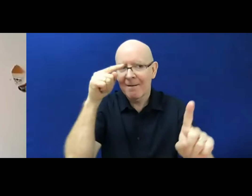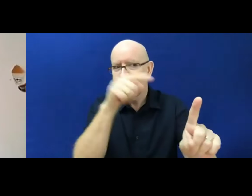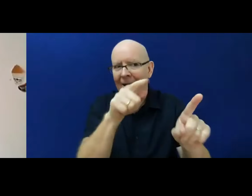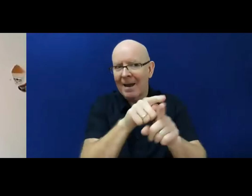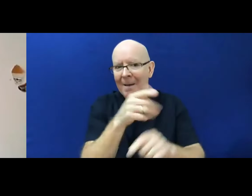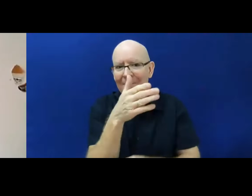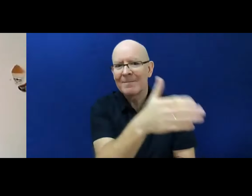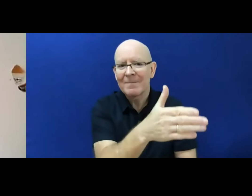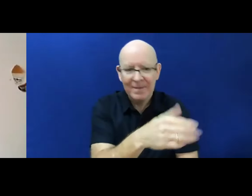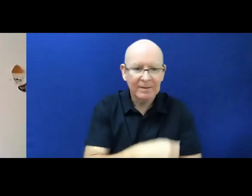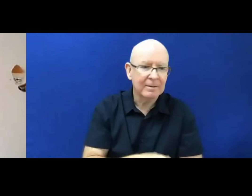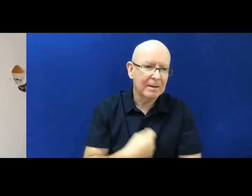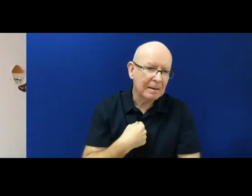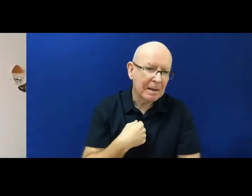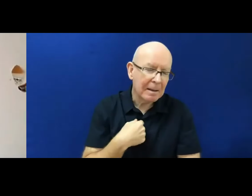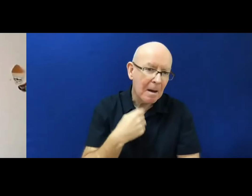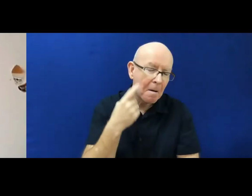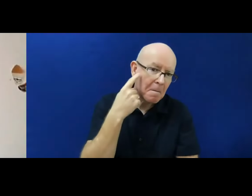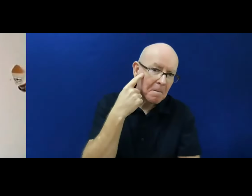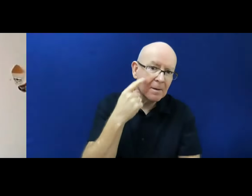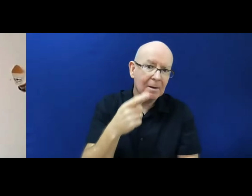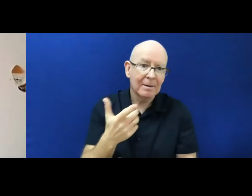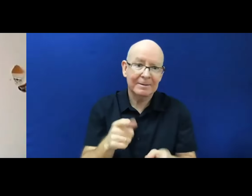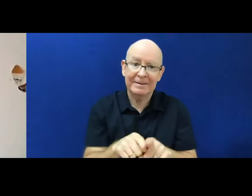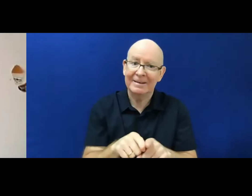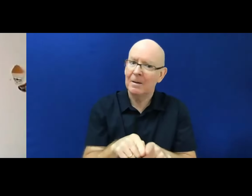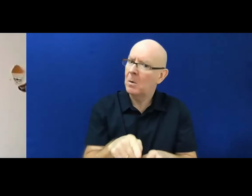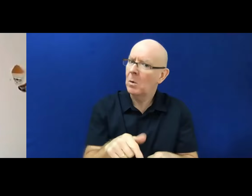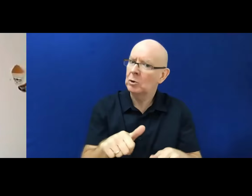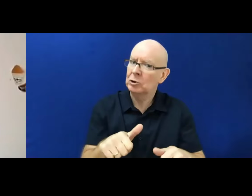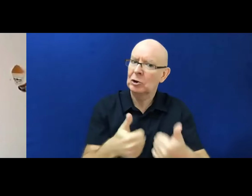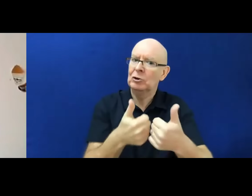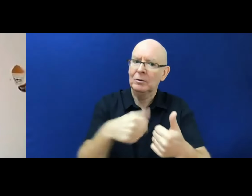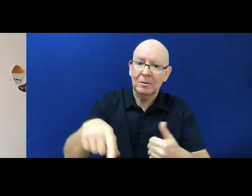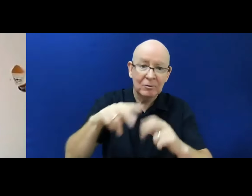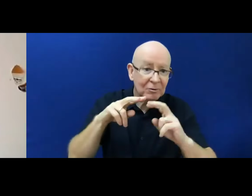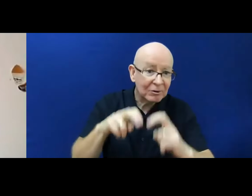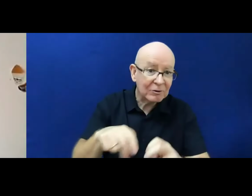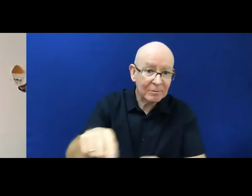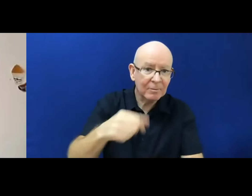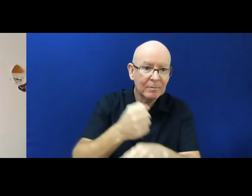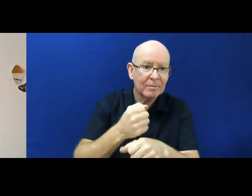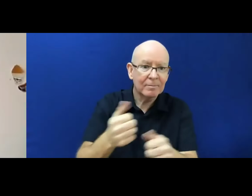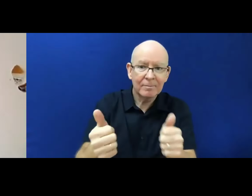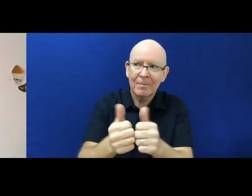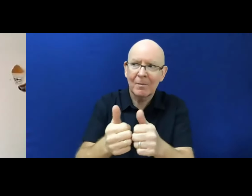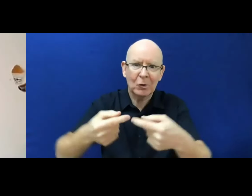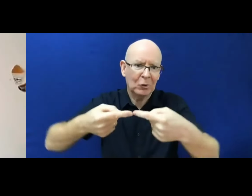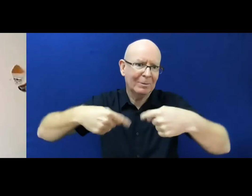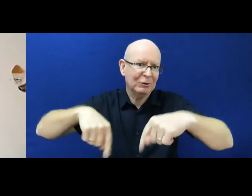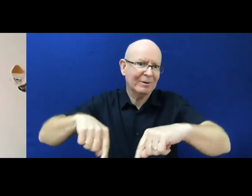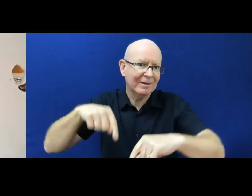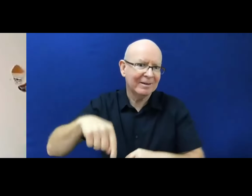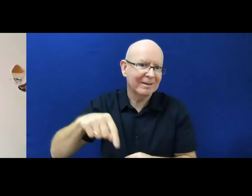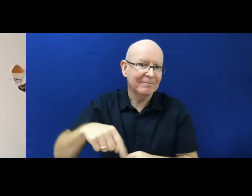prepared the European Pillar of Social Rights Agenda, and we very quickly had to react to that, and we were talking with